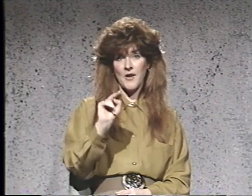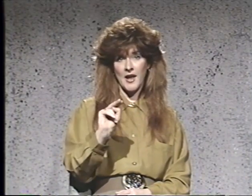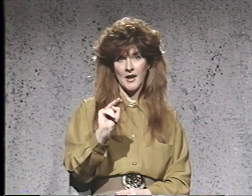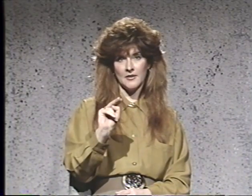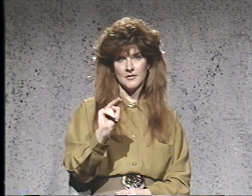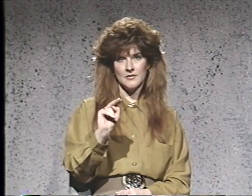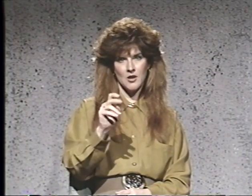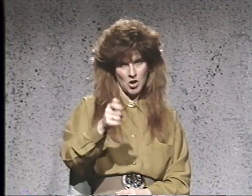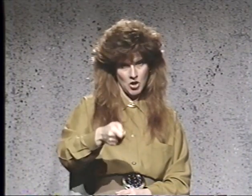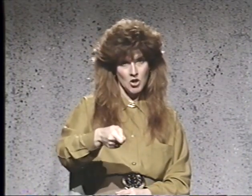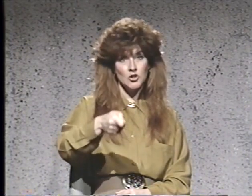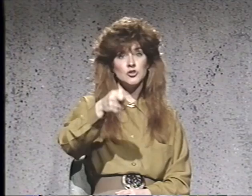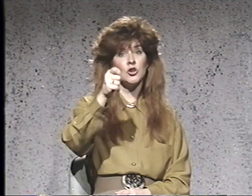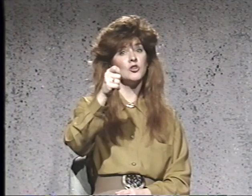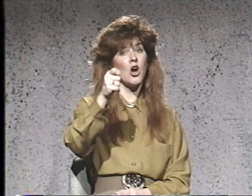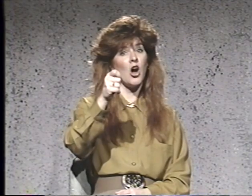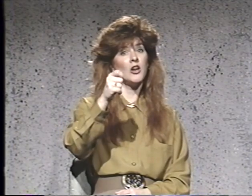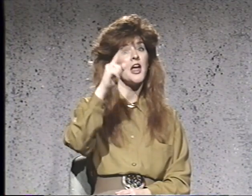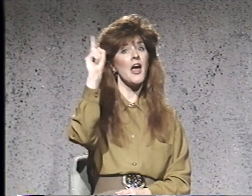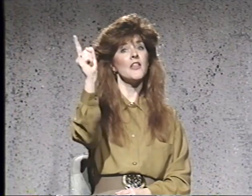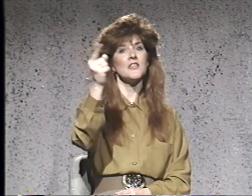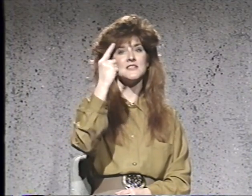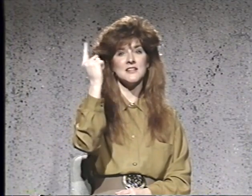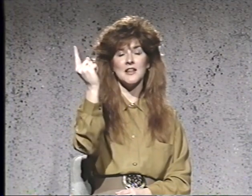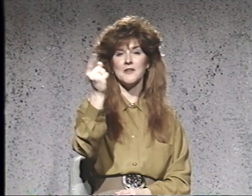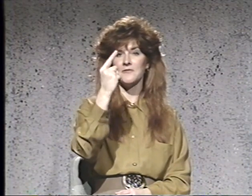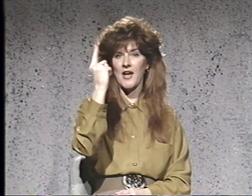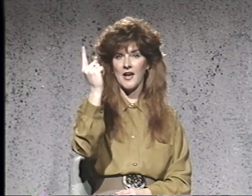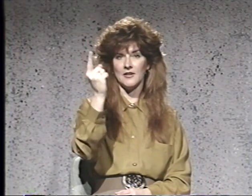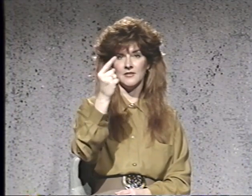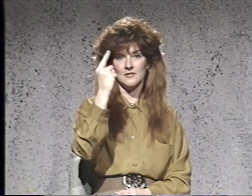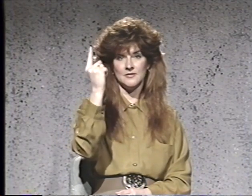Fan. Turn on the ceiling fan.